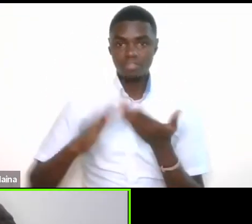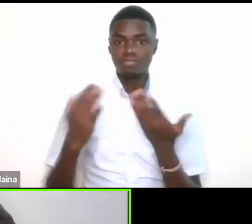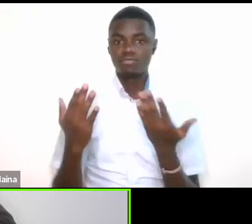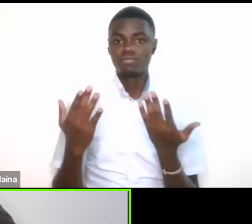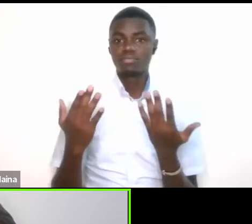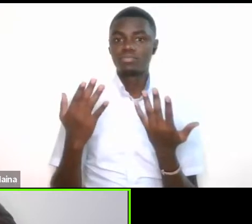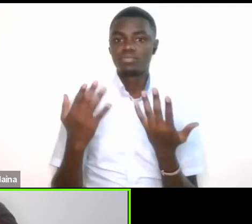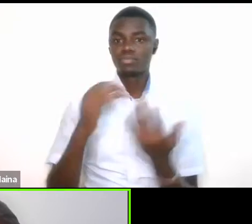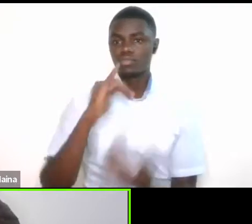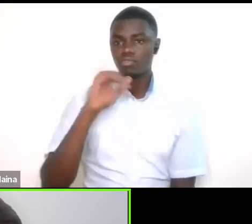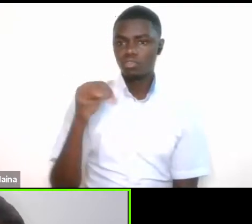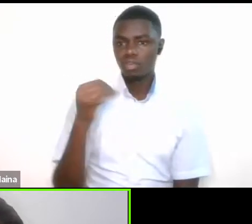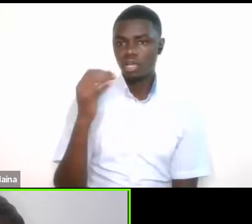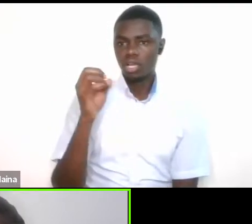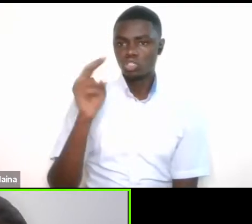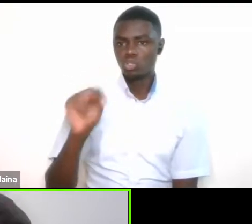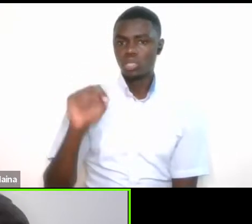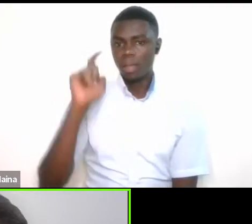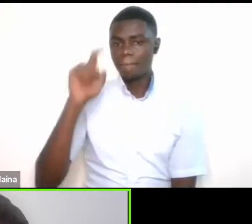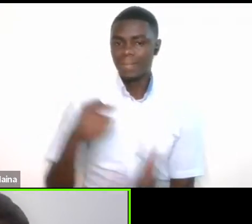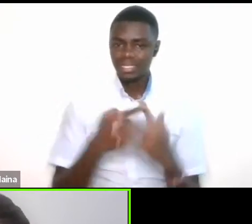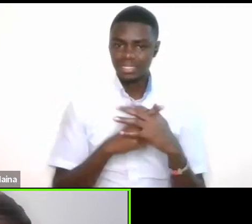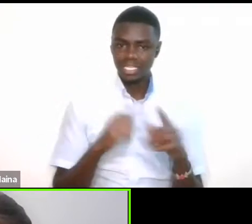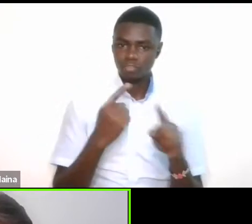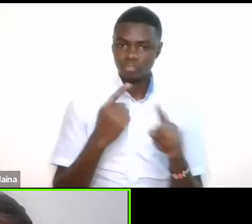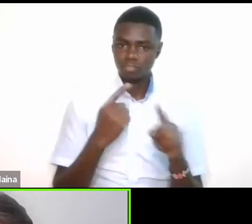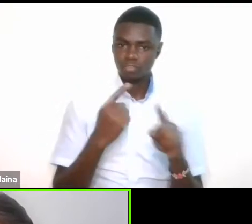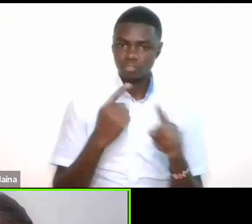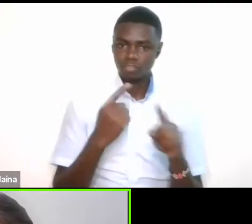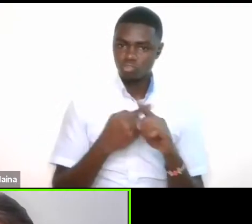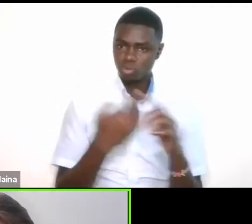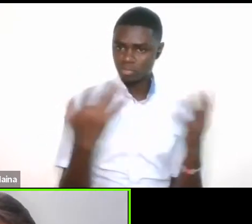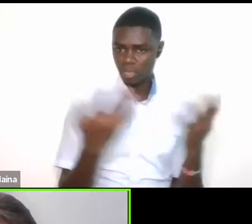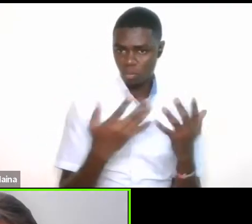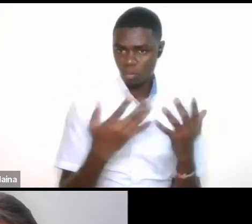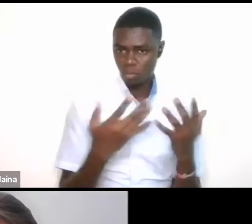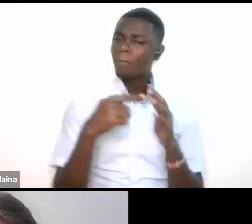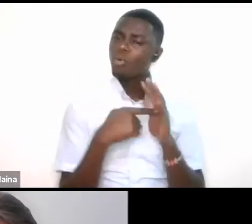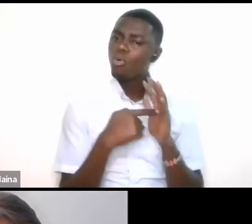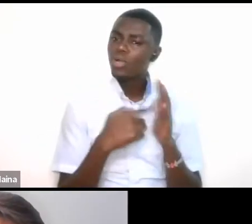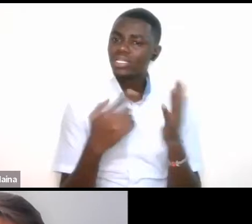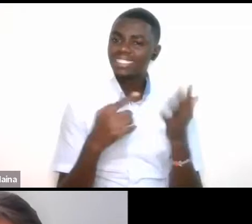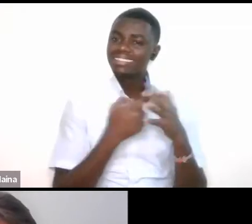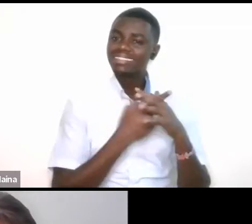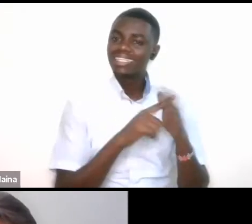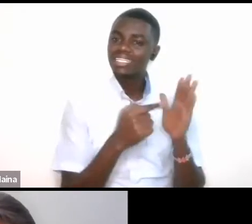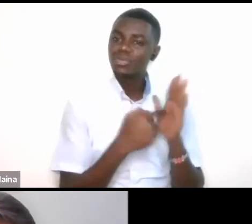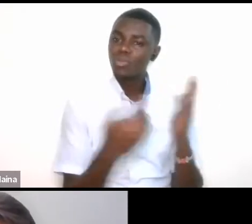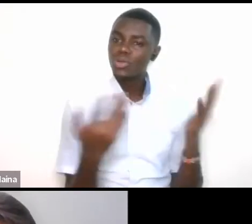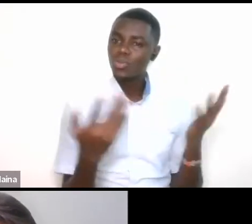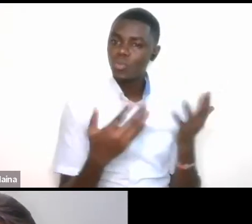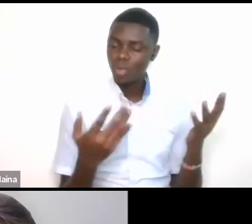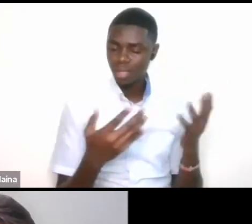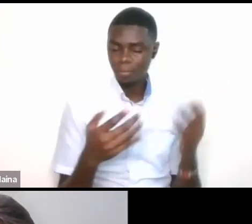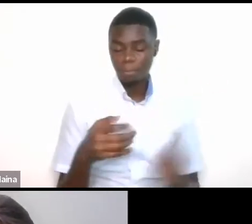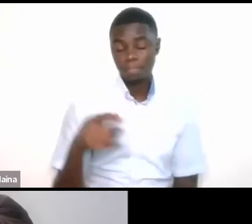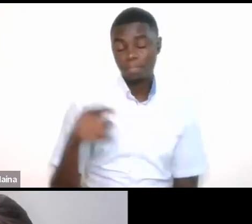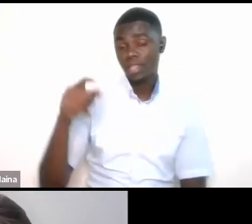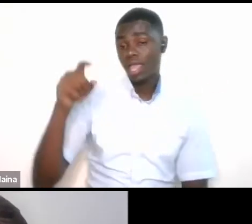point. And what would be this point, this starting point? I think we need